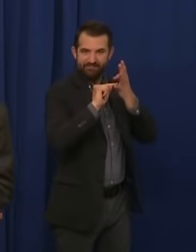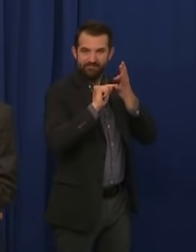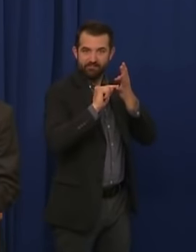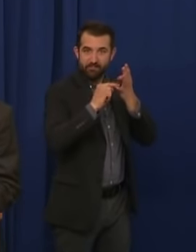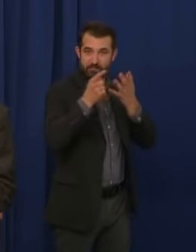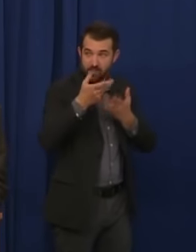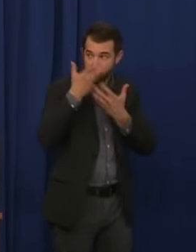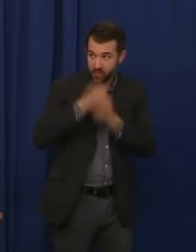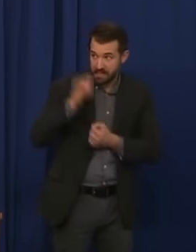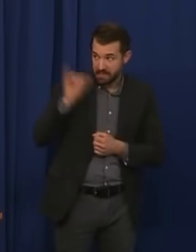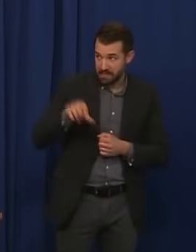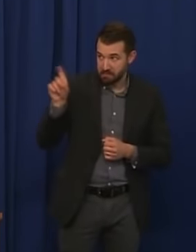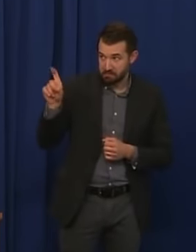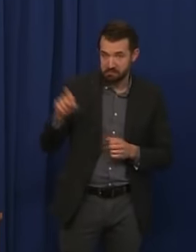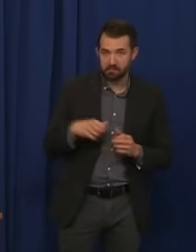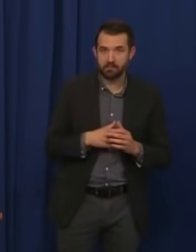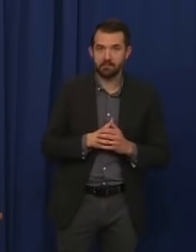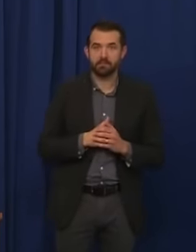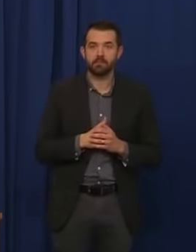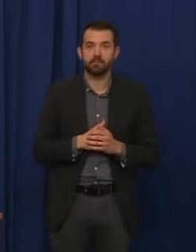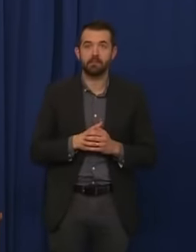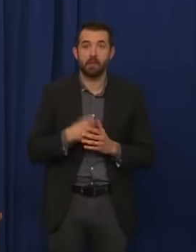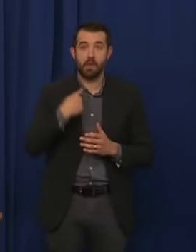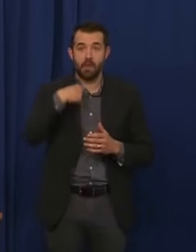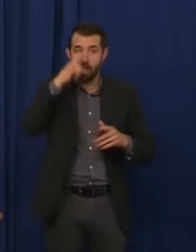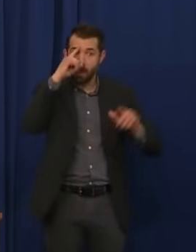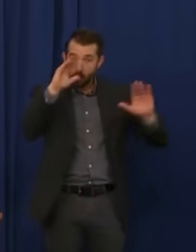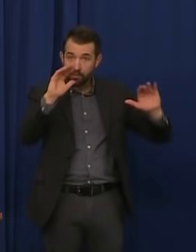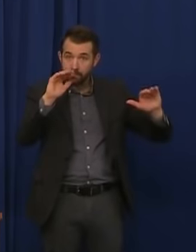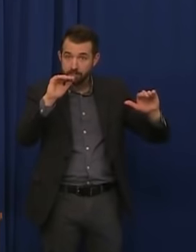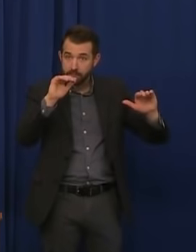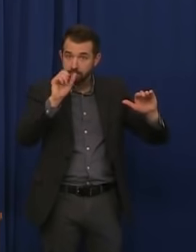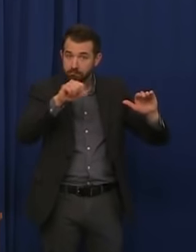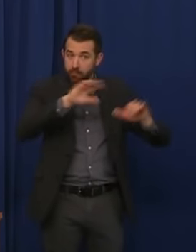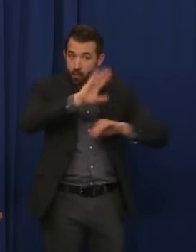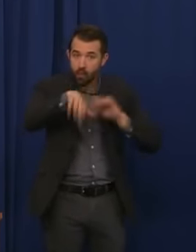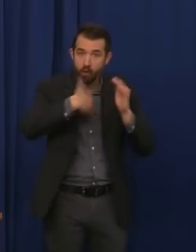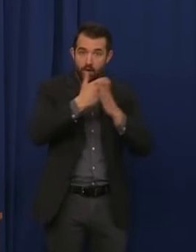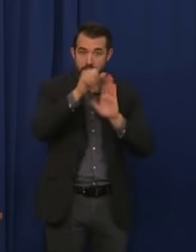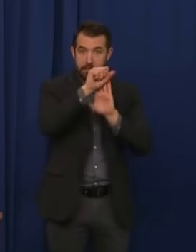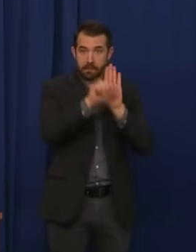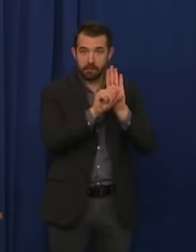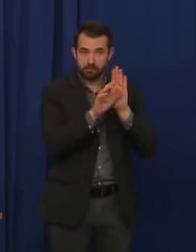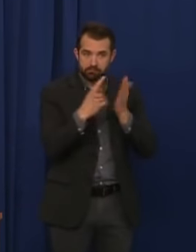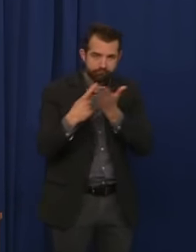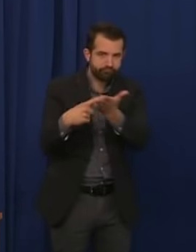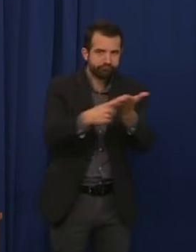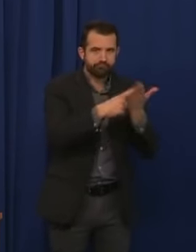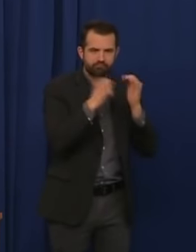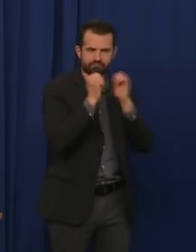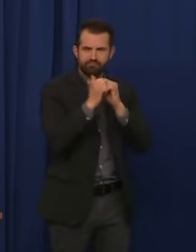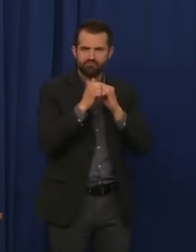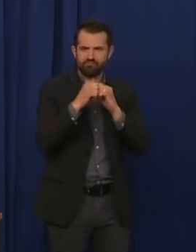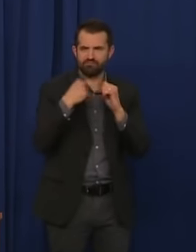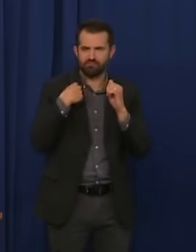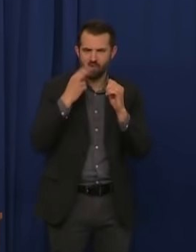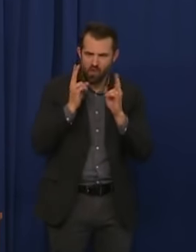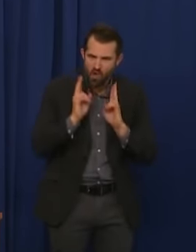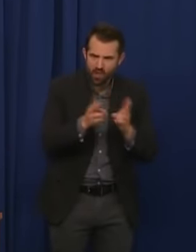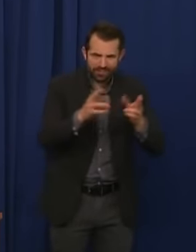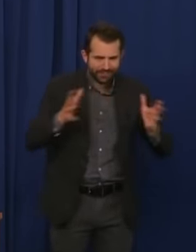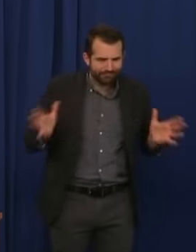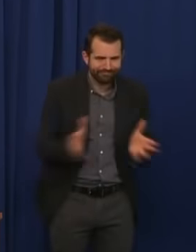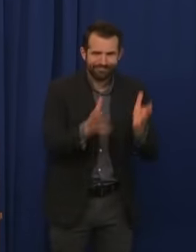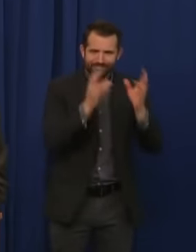hopeful. I think all the states are talking to each other about addressing this problem urgently, expeditiously. The other problem is